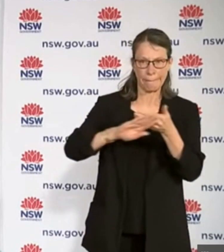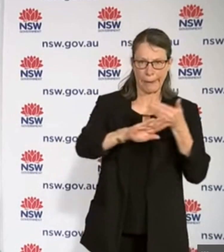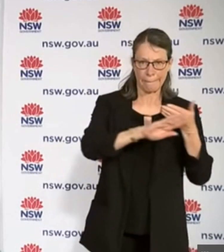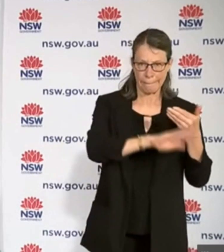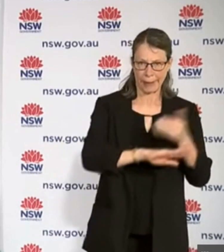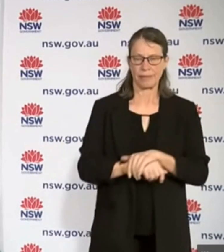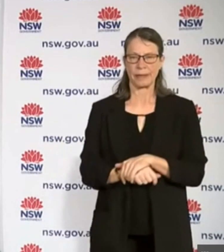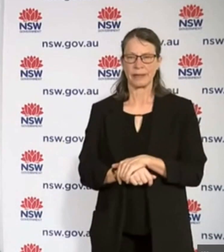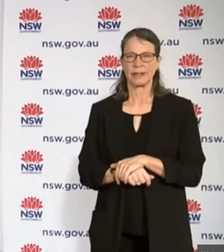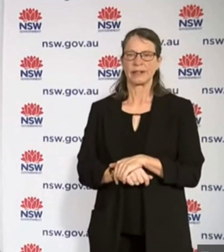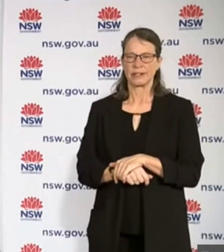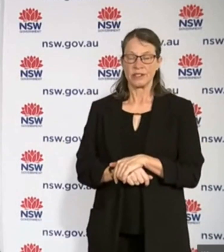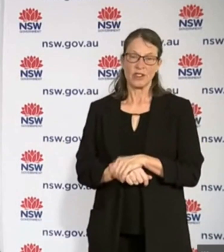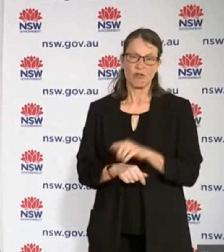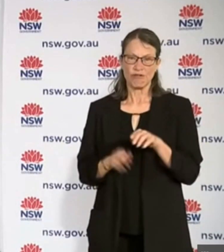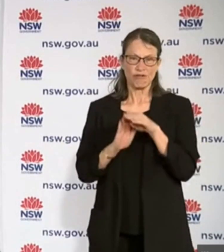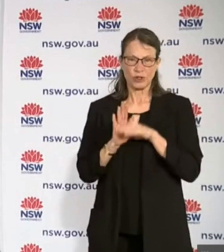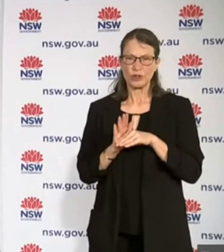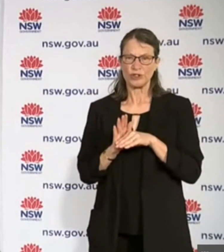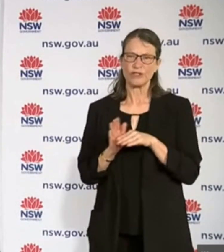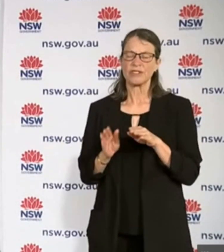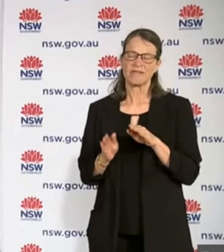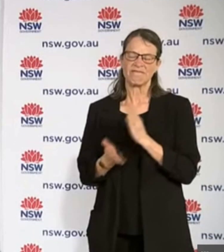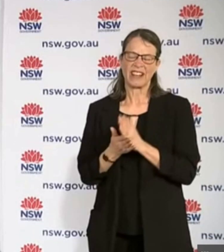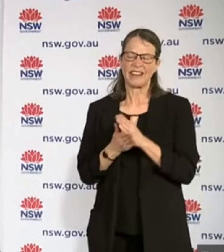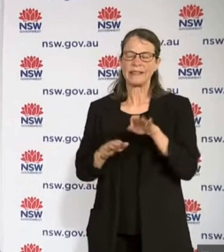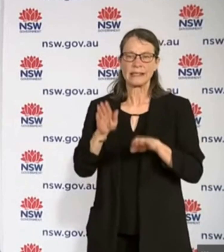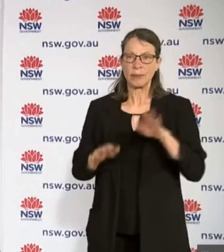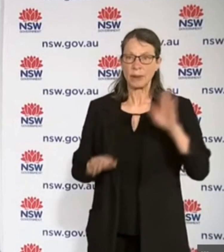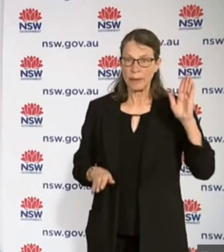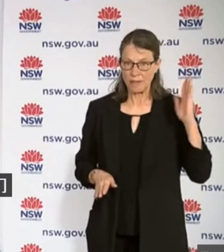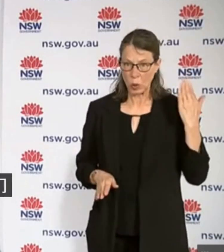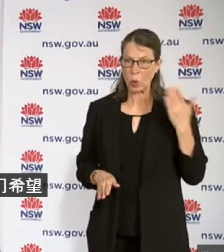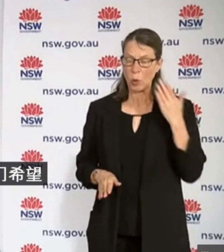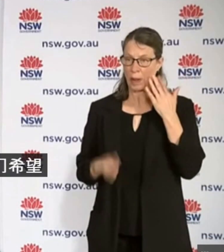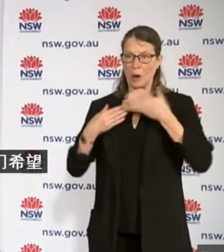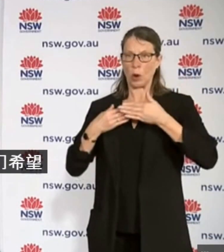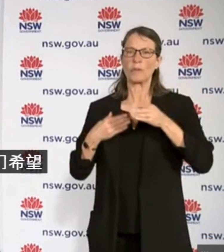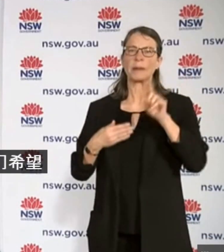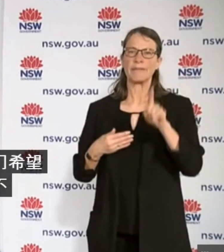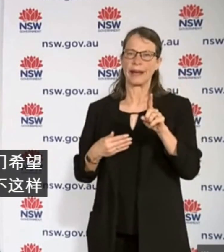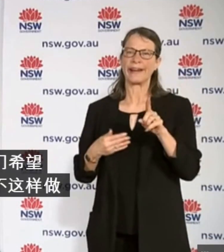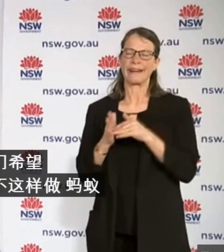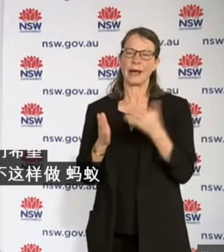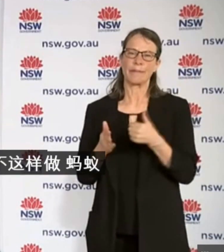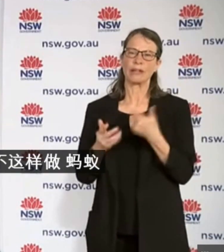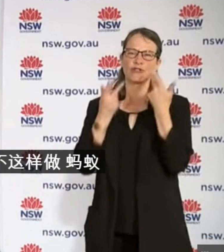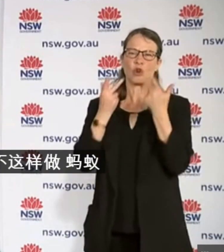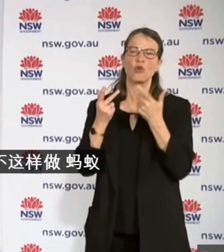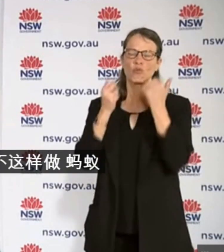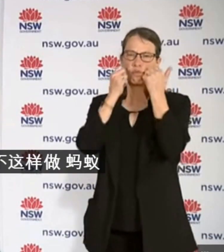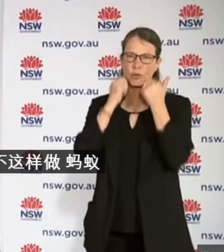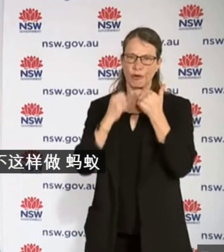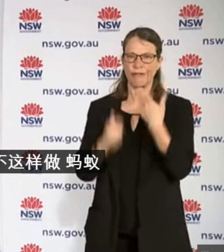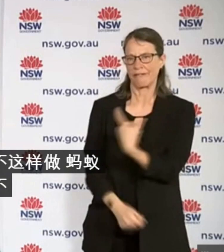difference will be that the individual will be asked to demonstrate that they're vaccinated, and we want to see business continuity. We don't want to see businesses